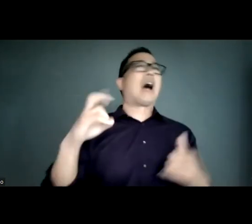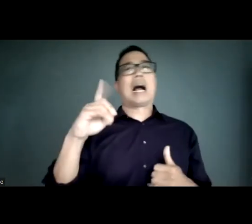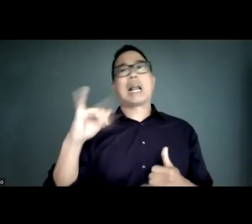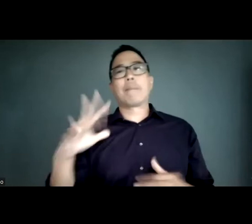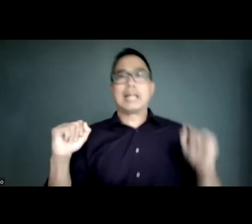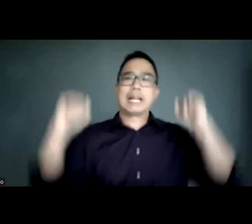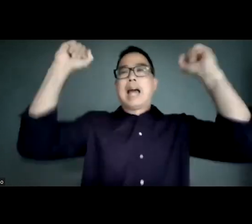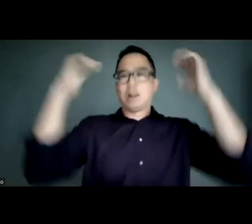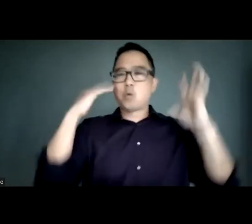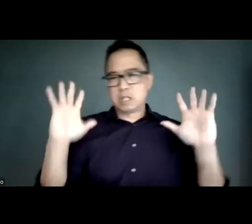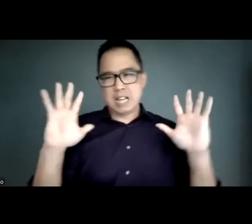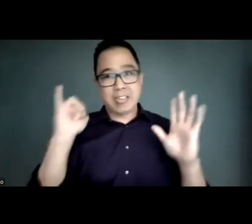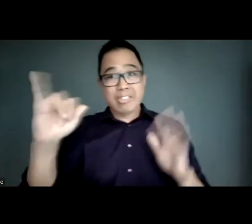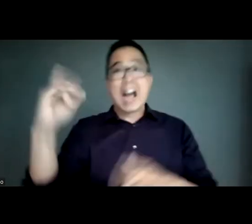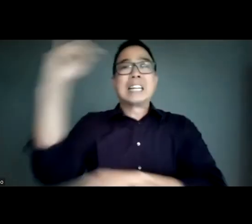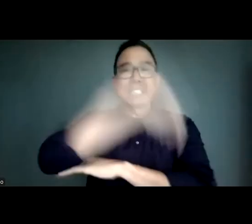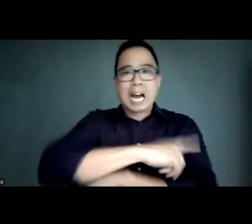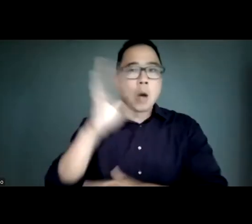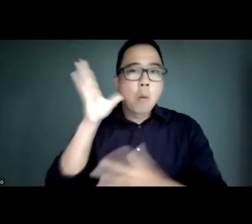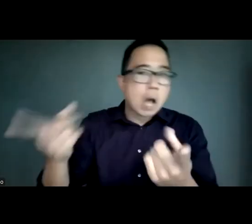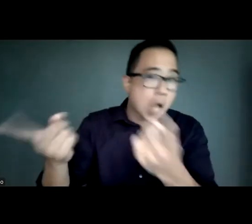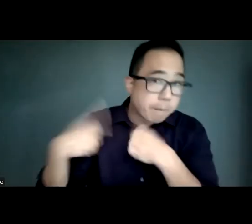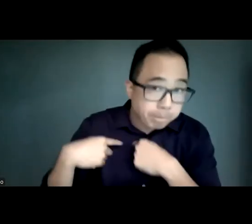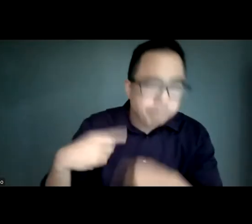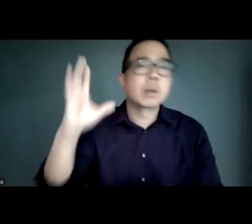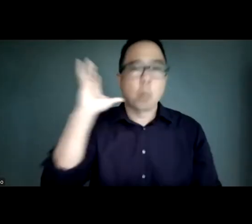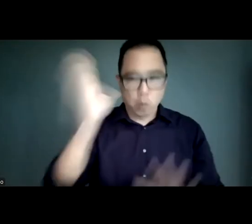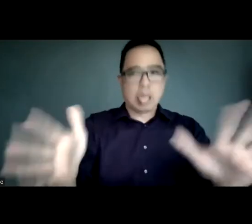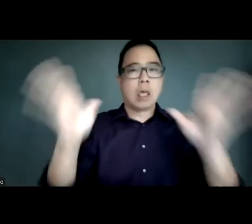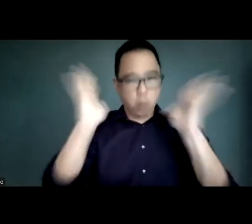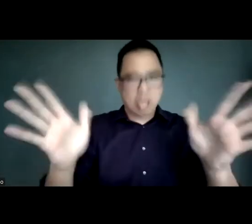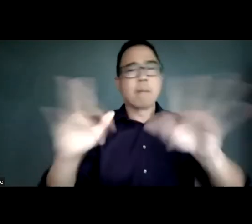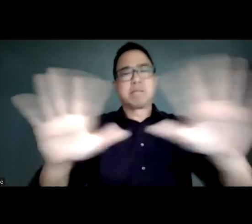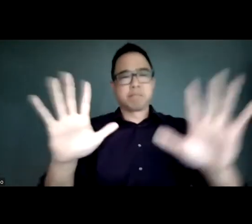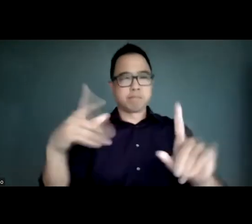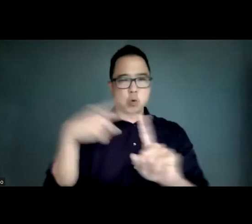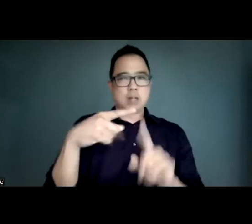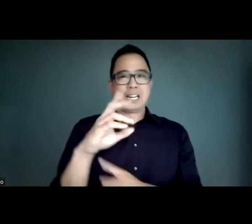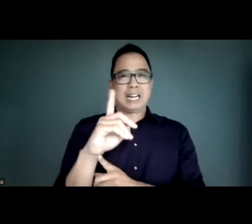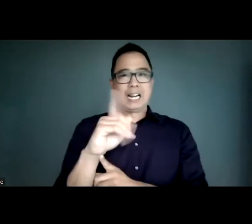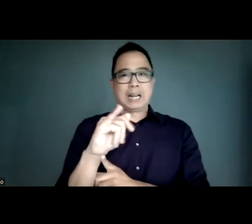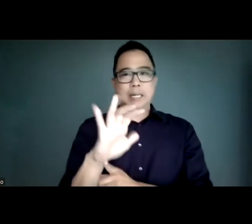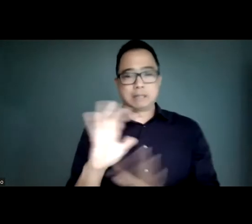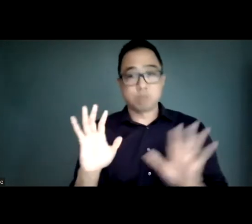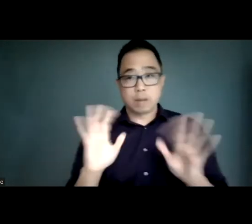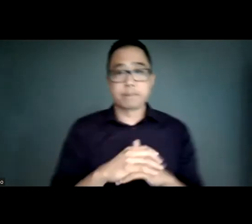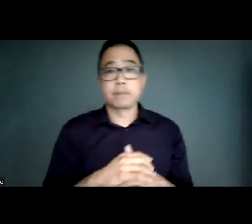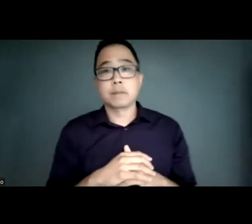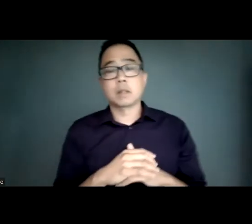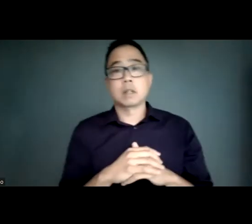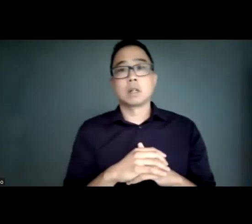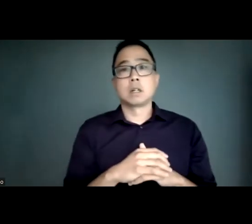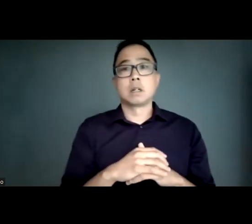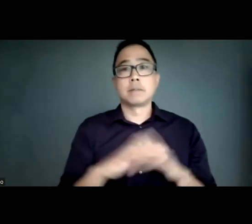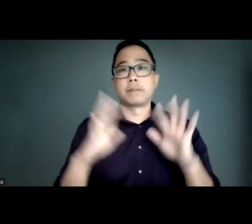be a new word for you, endemic. You know, you might say, yay, that this day will come where the pandemic shifts